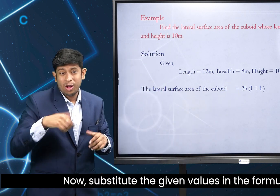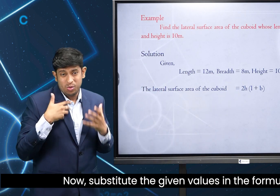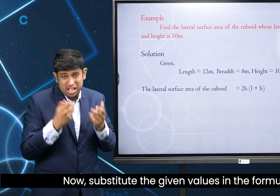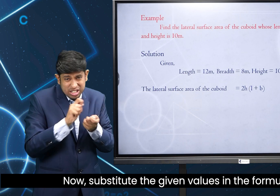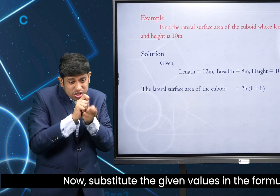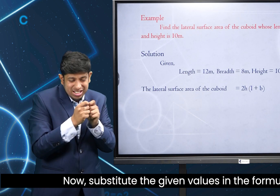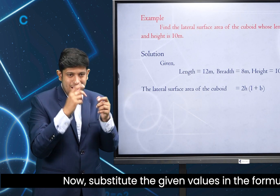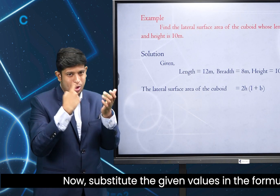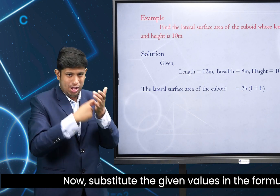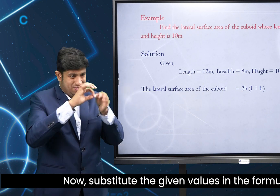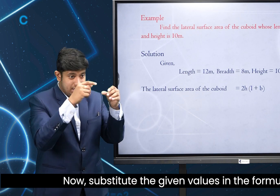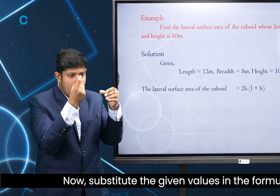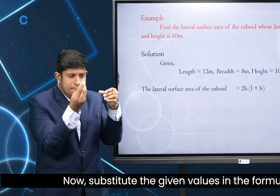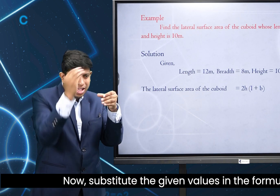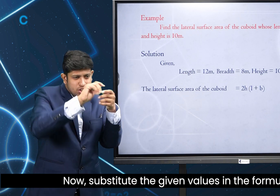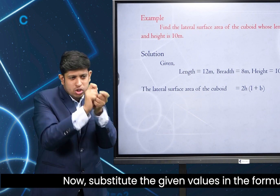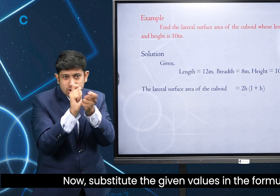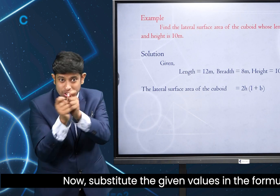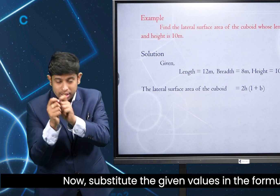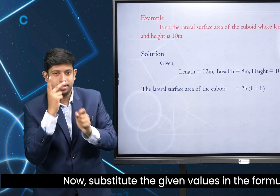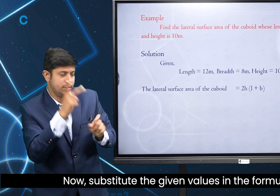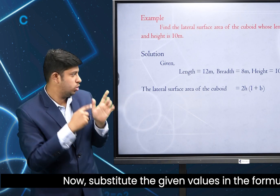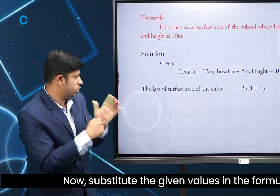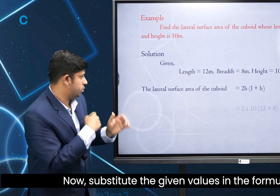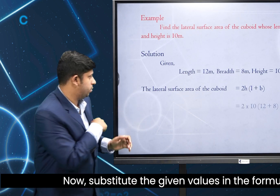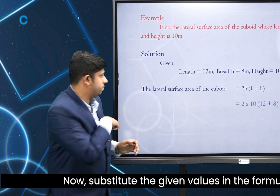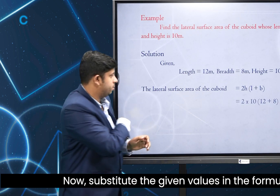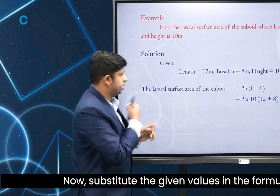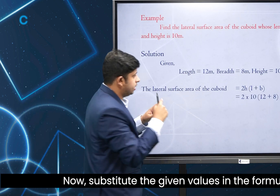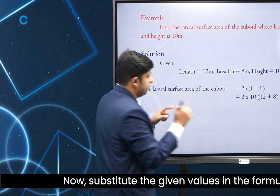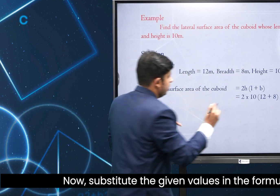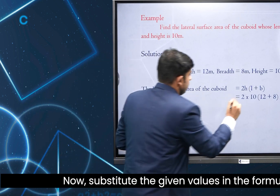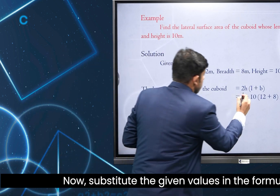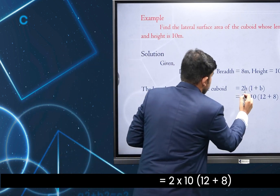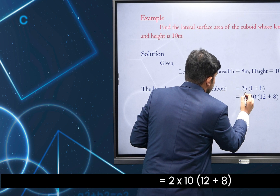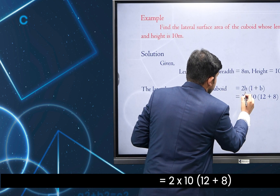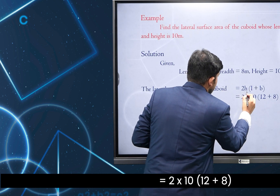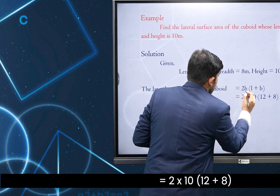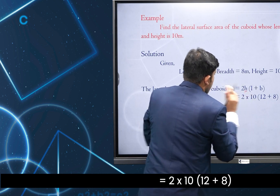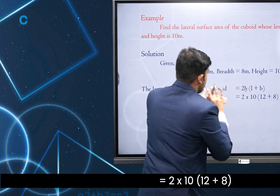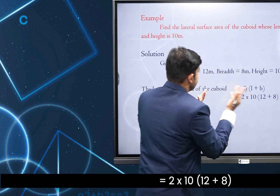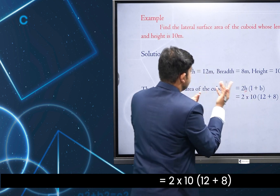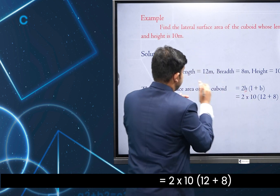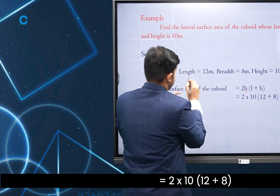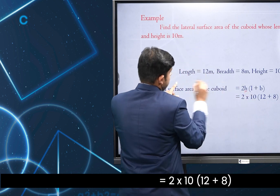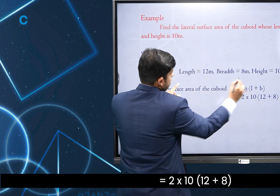Now substitute the given values in the formula. We get 2 into 10 into